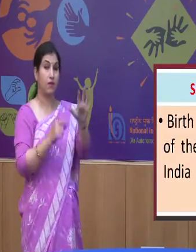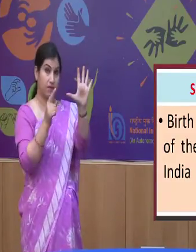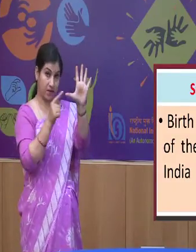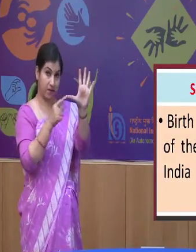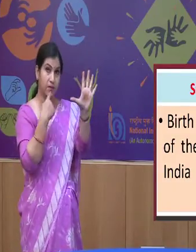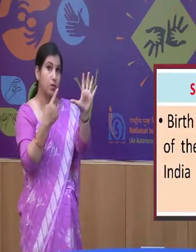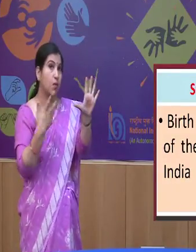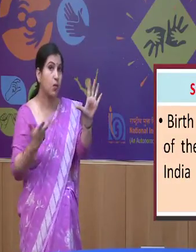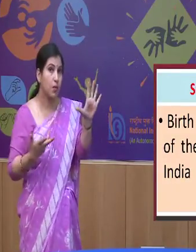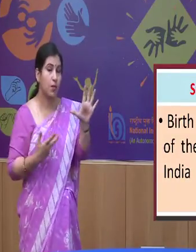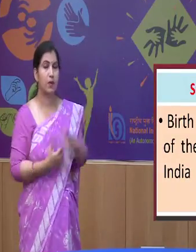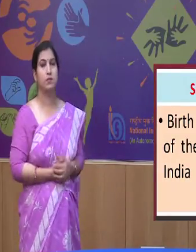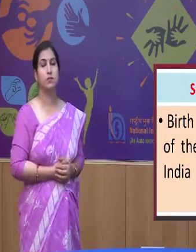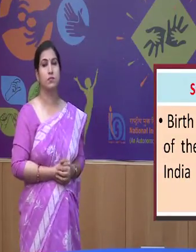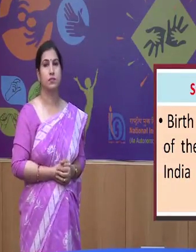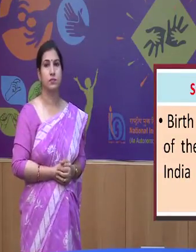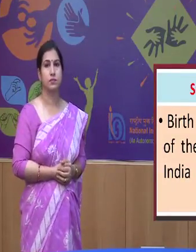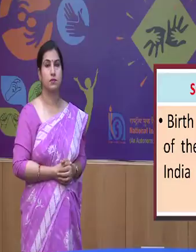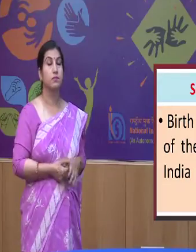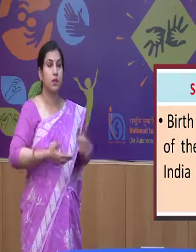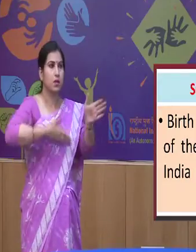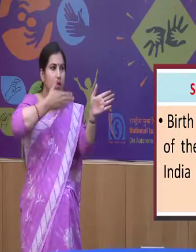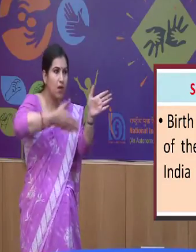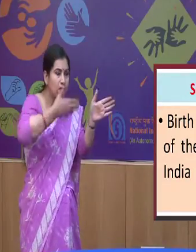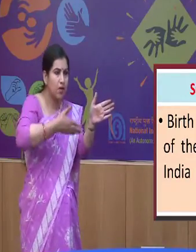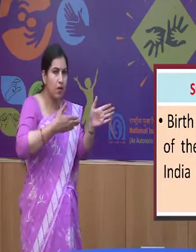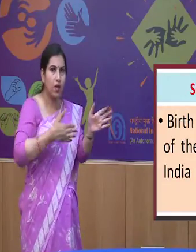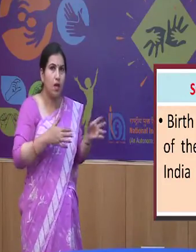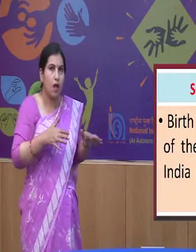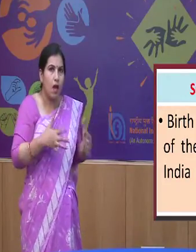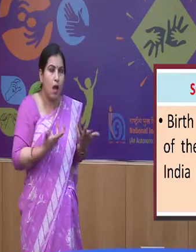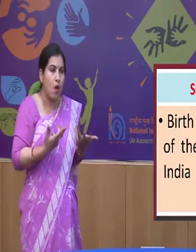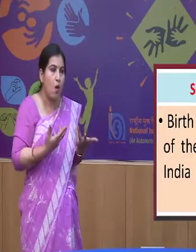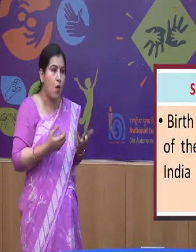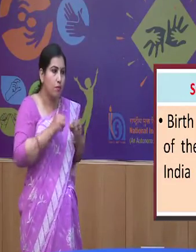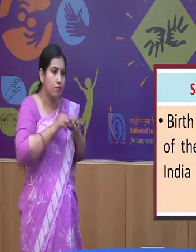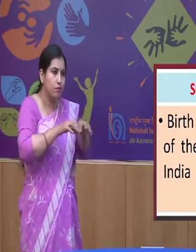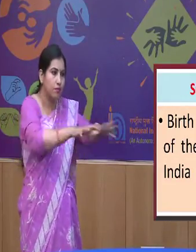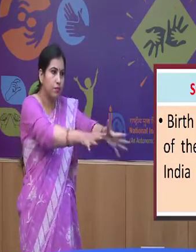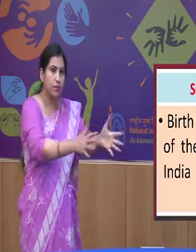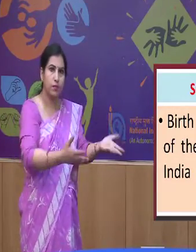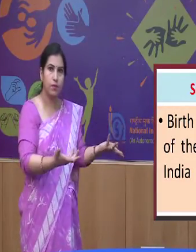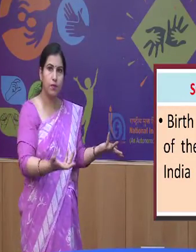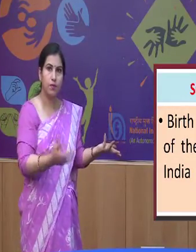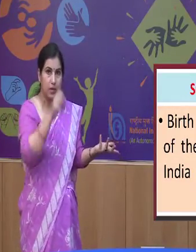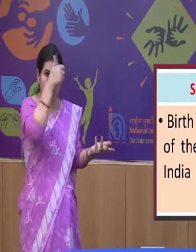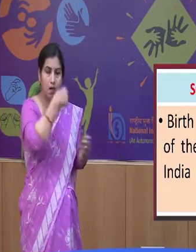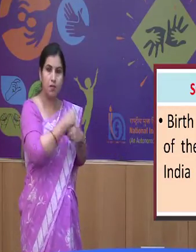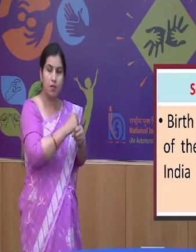Fifth, we discussed about birth and growth of the railways in India.